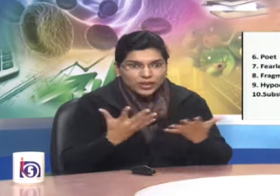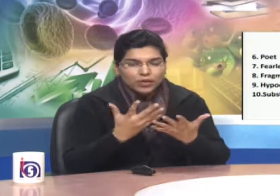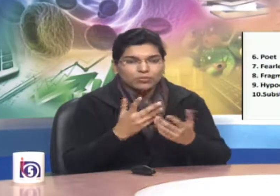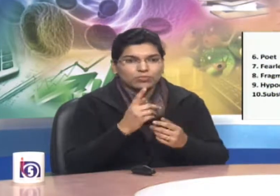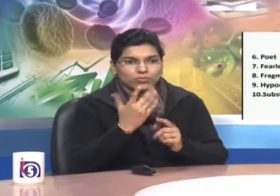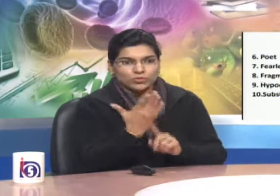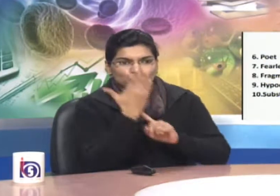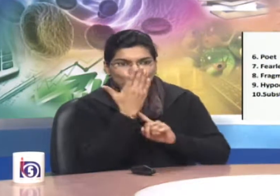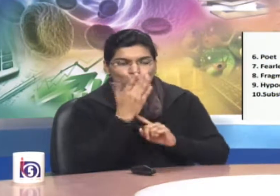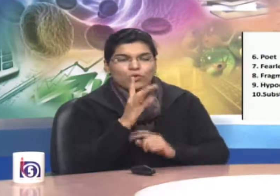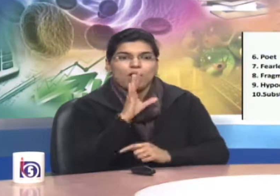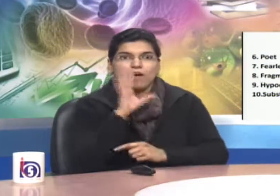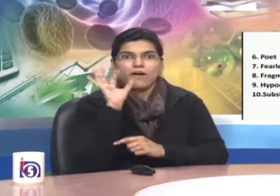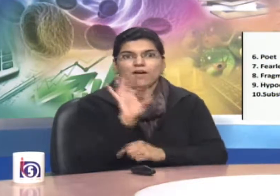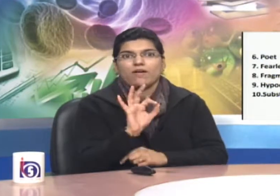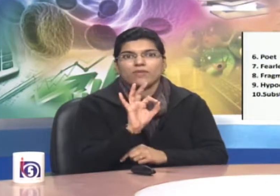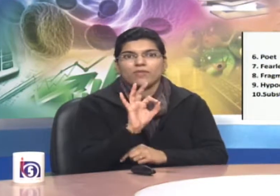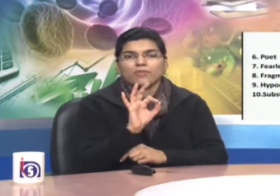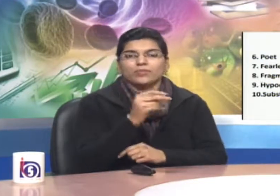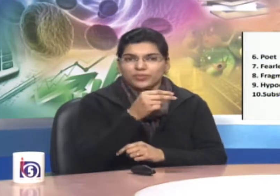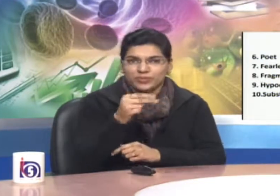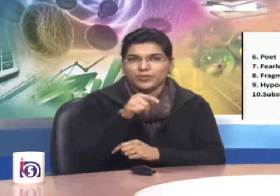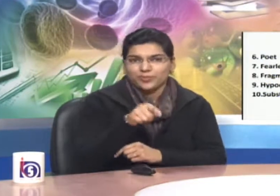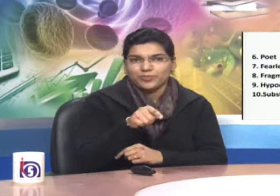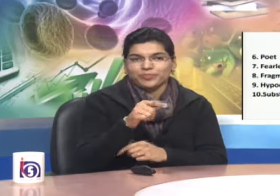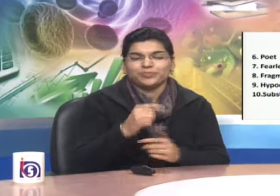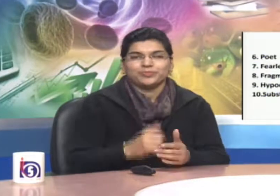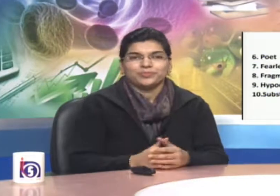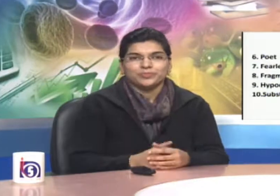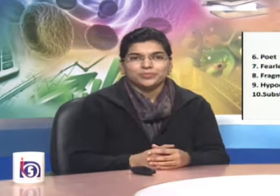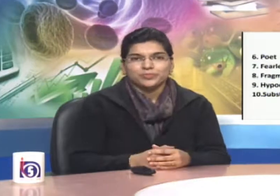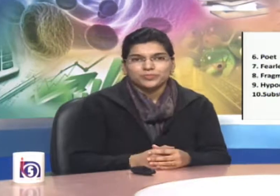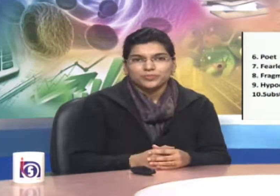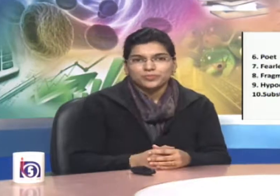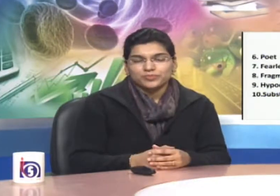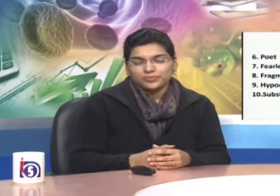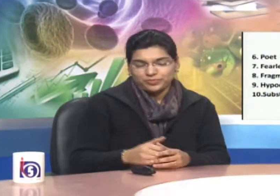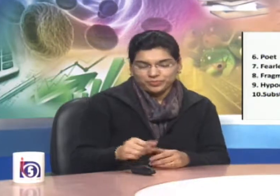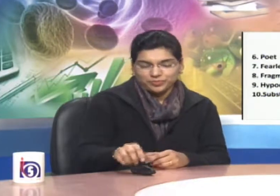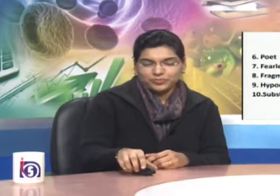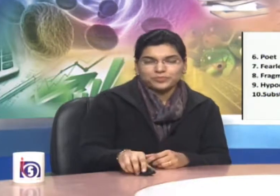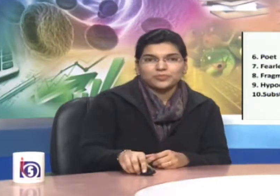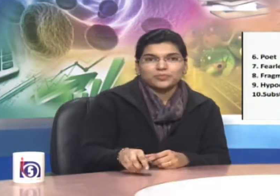substantive, something that is there in the reality.